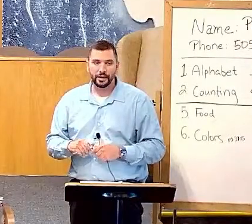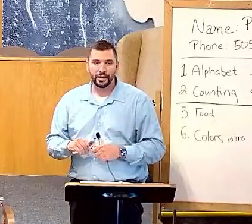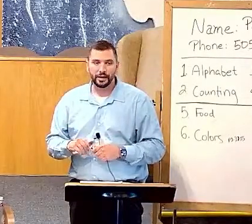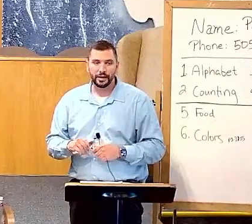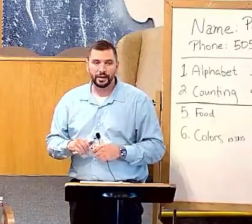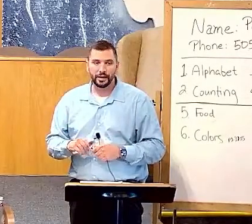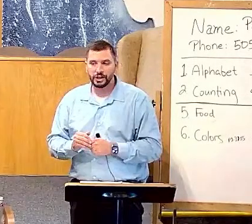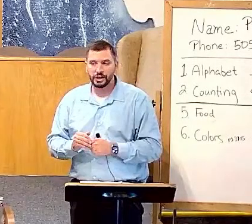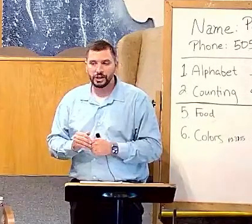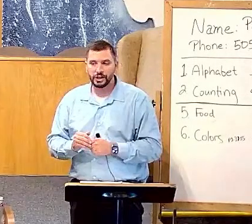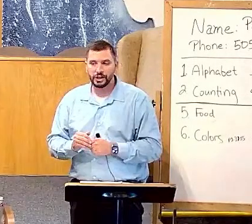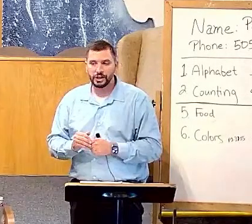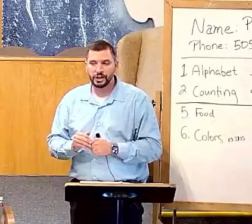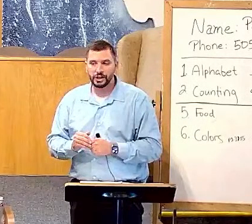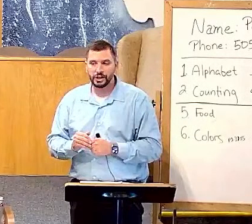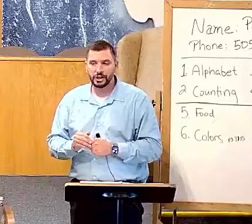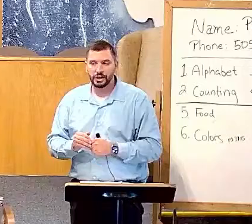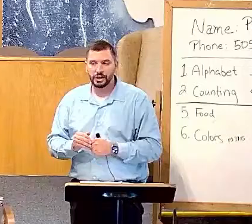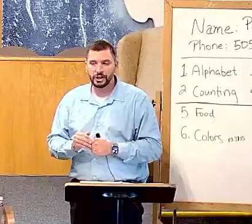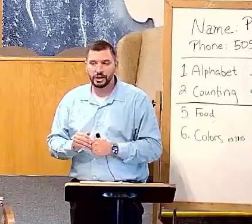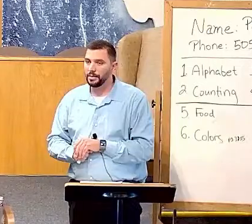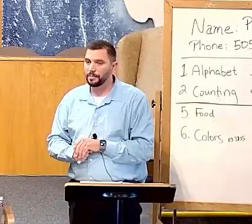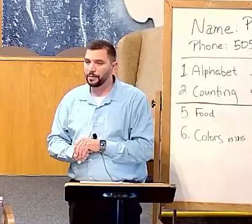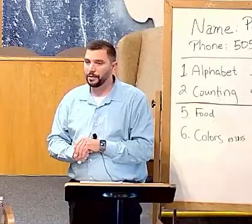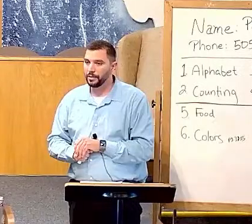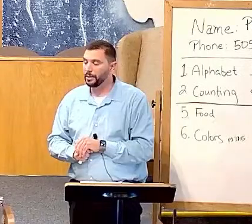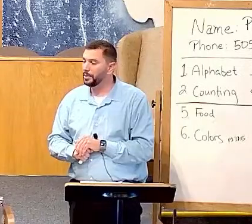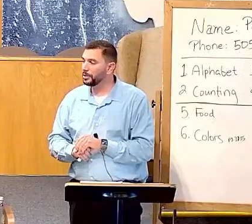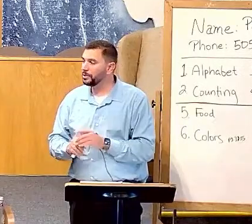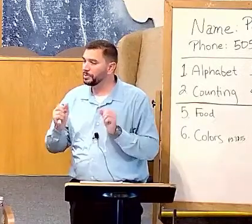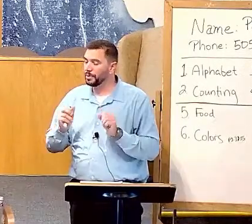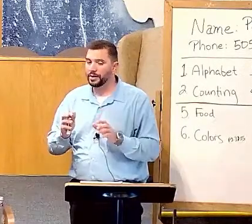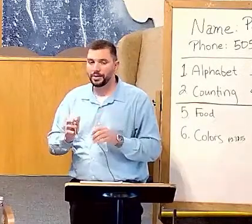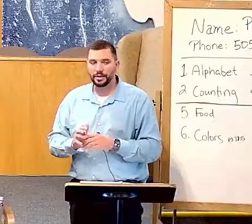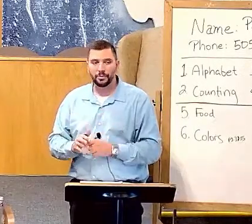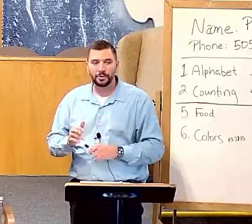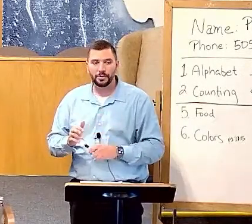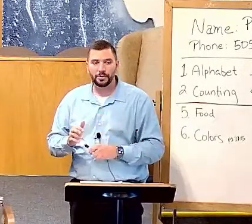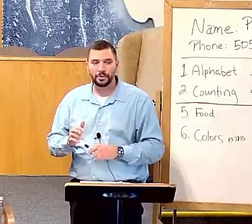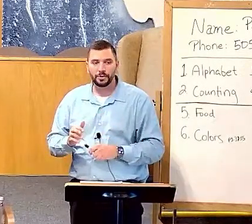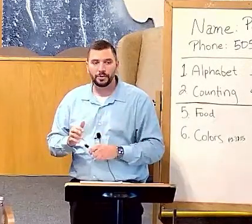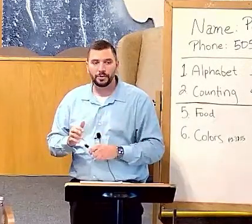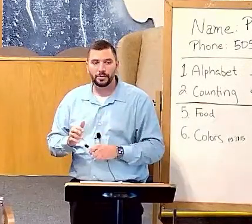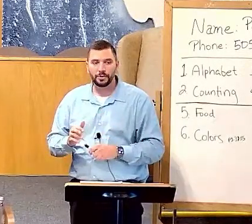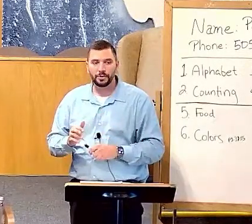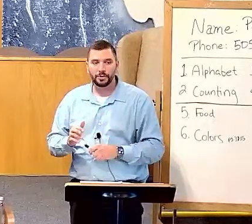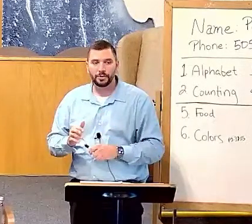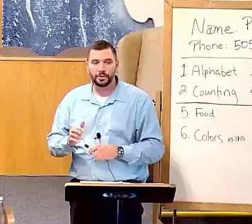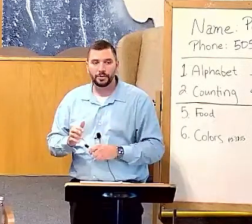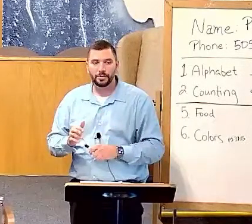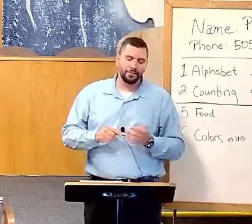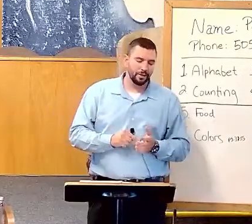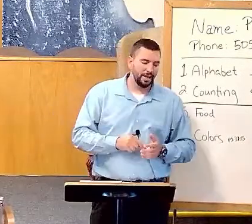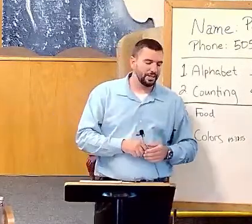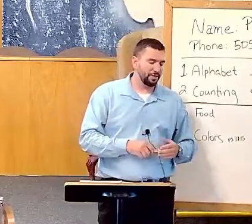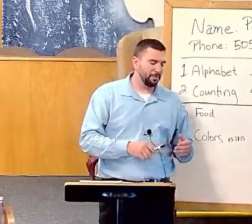just let us know. Just let me know. Well, let me close in prayer, and then we'll be dismissed. So, dear Heavenly Father, thank you for the class. I pray that you would